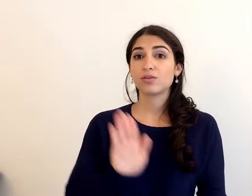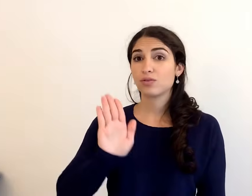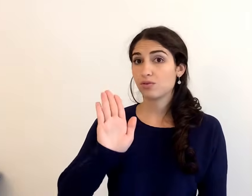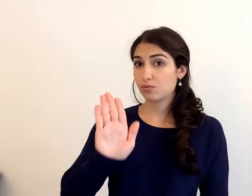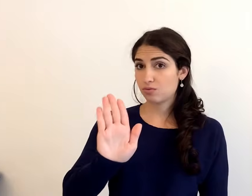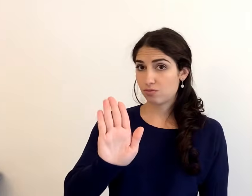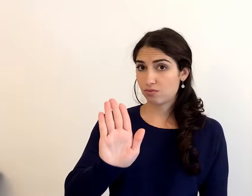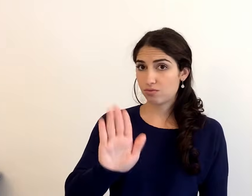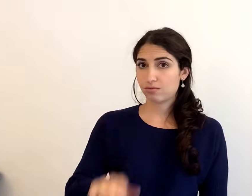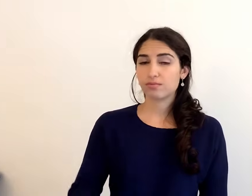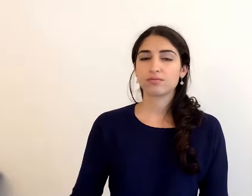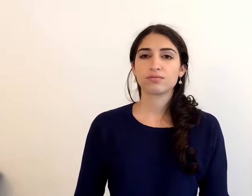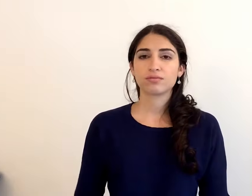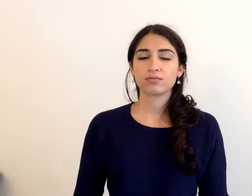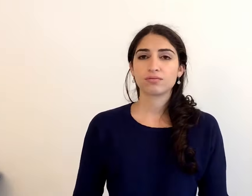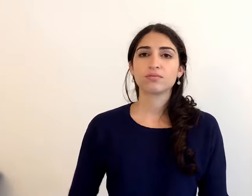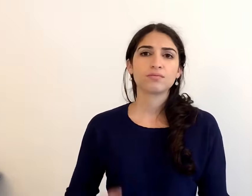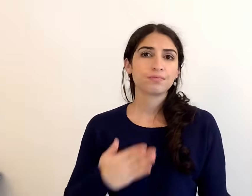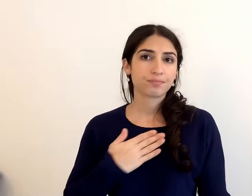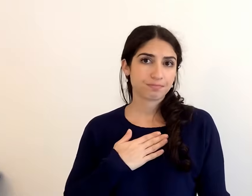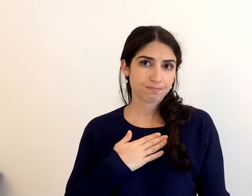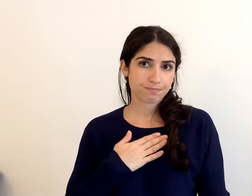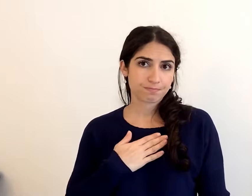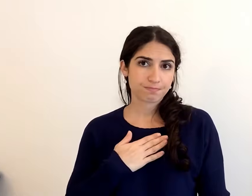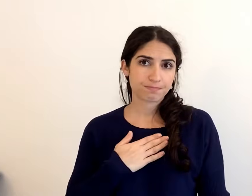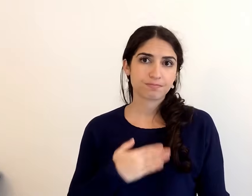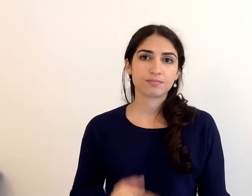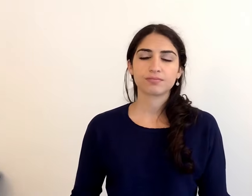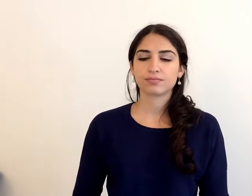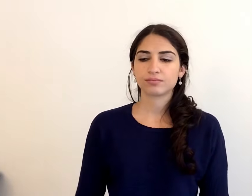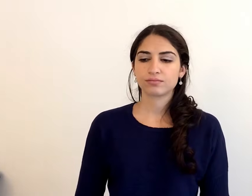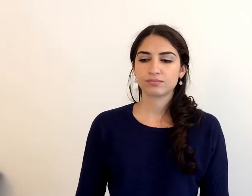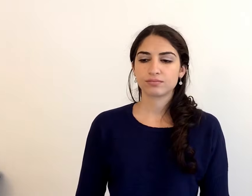Again, that's your, yours, my, or mine.